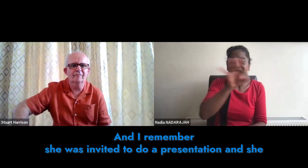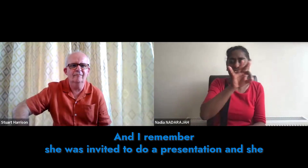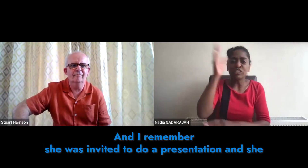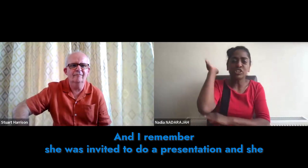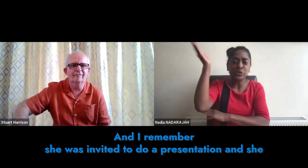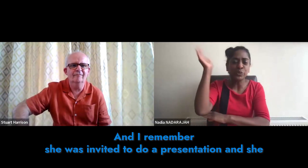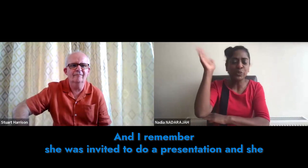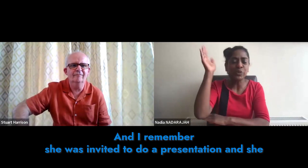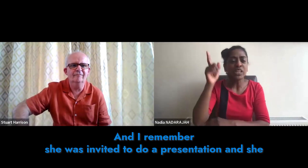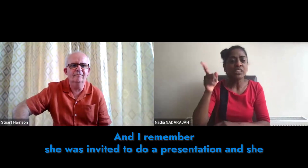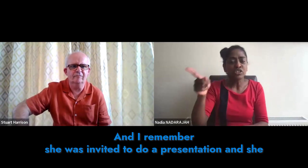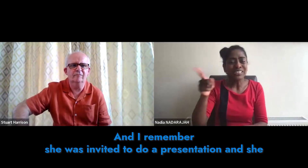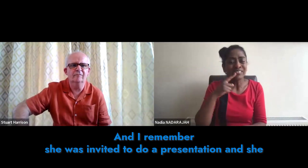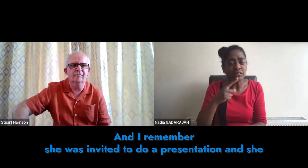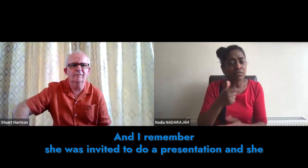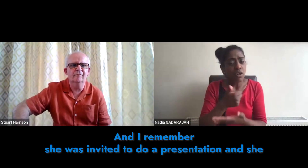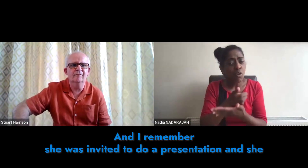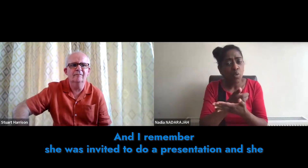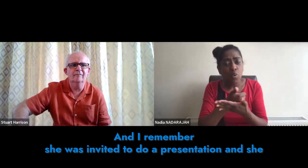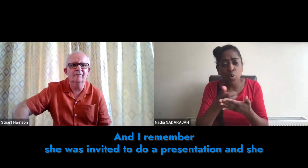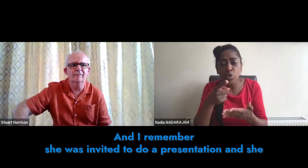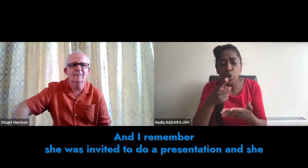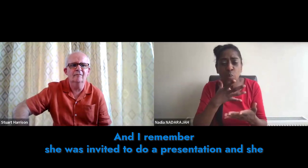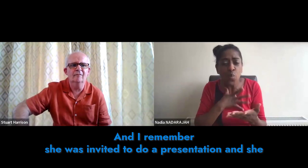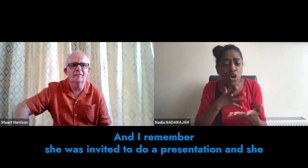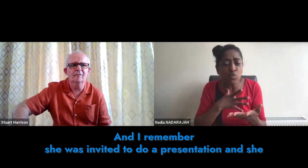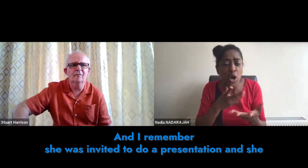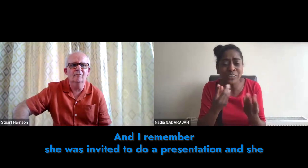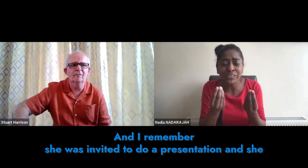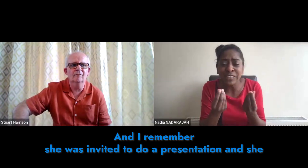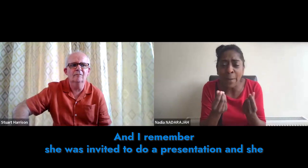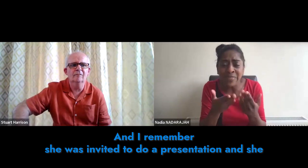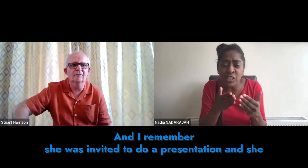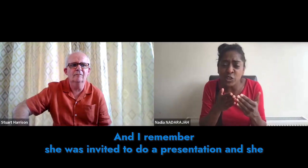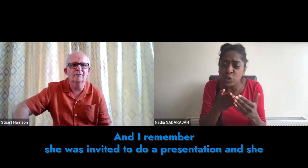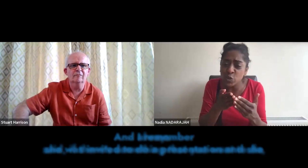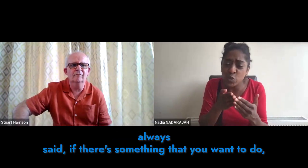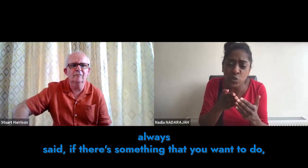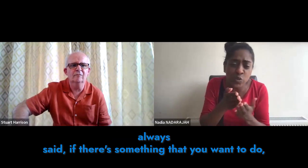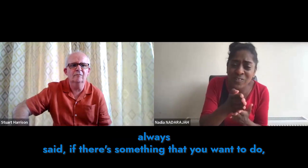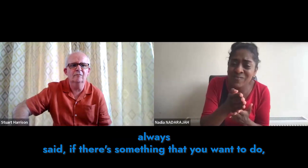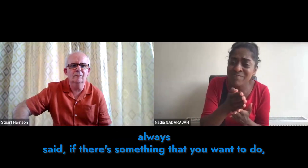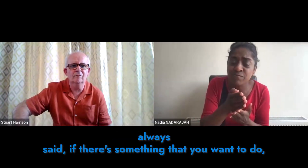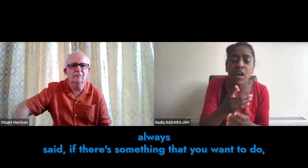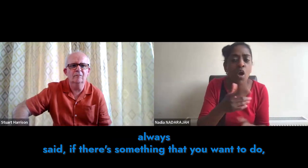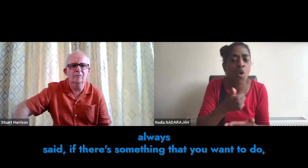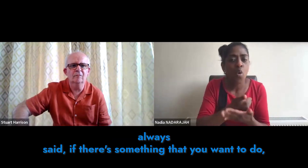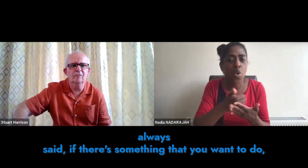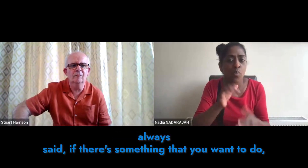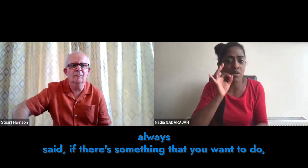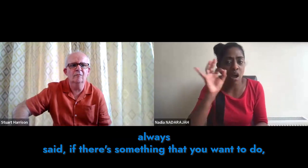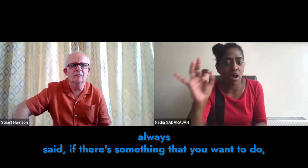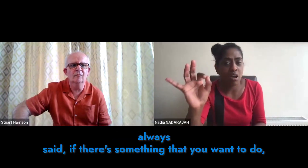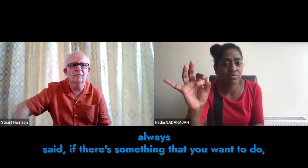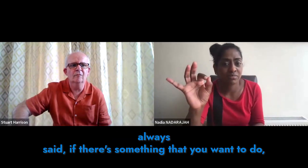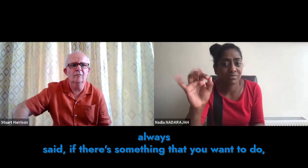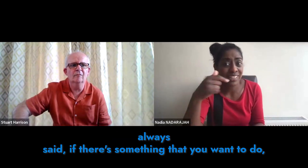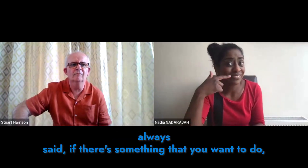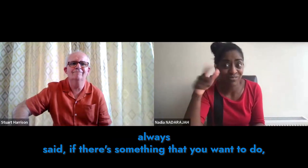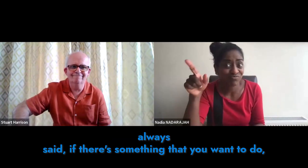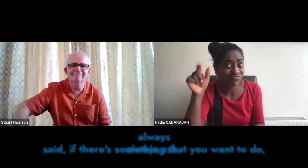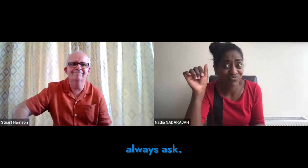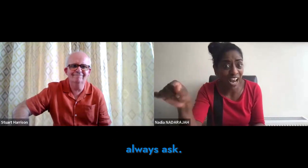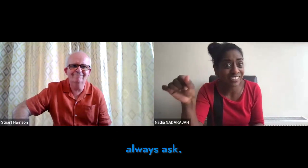lead. And I remember she was invited to do a presentation, and she always said, if there's something that you want to